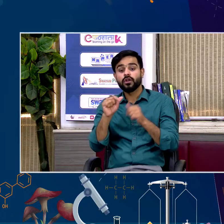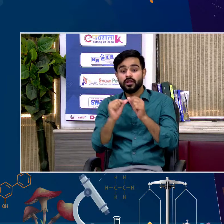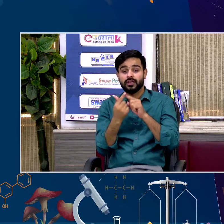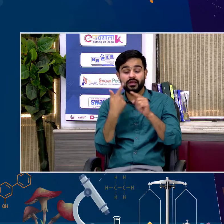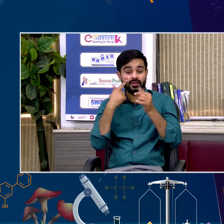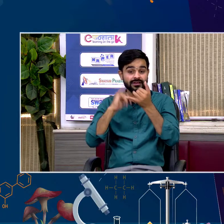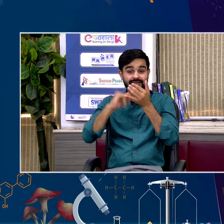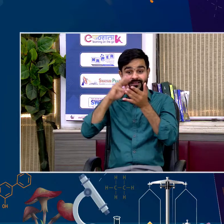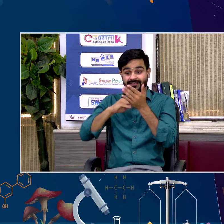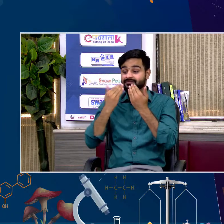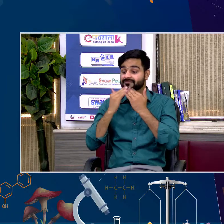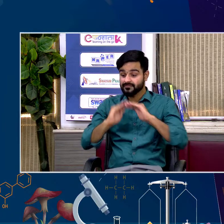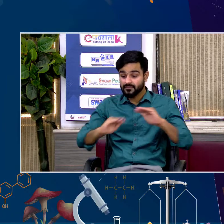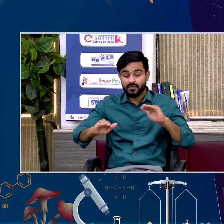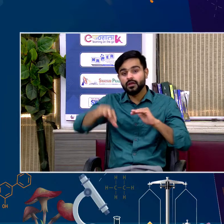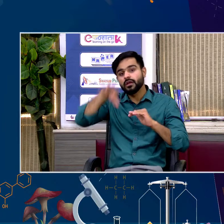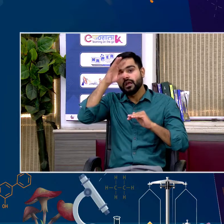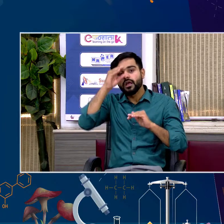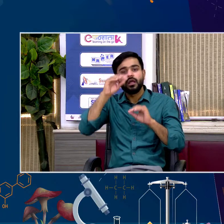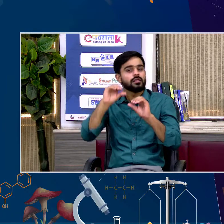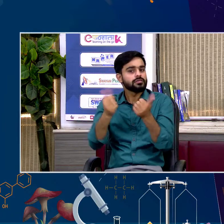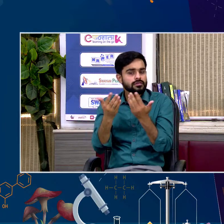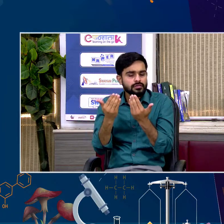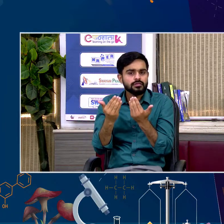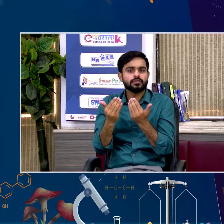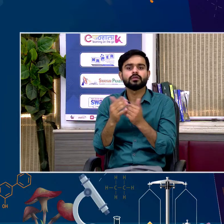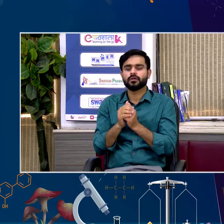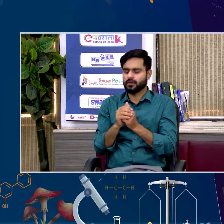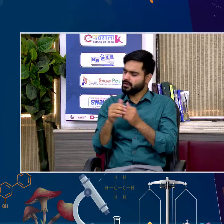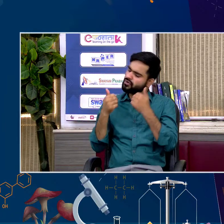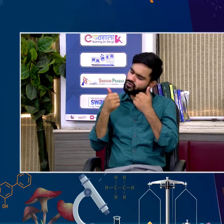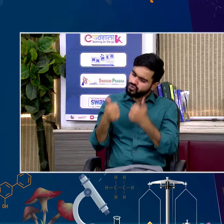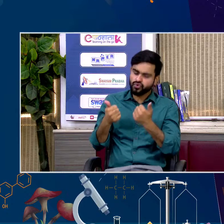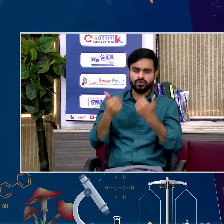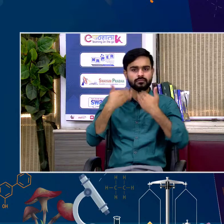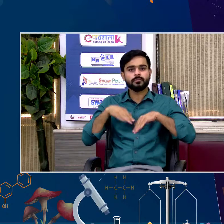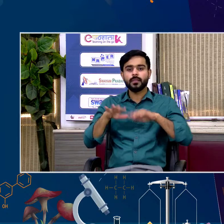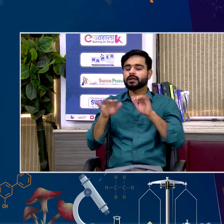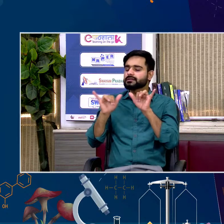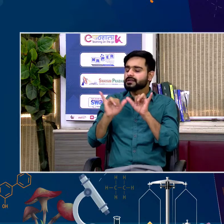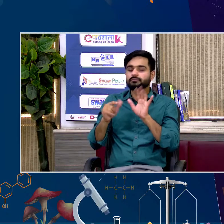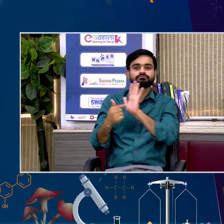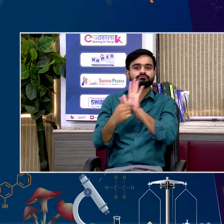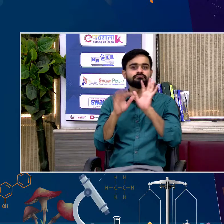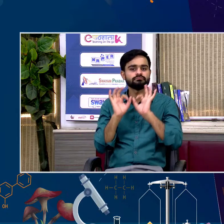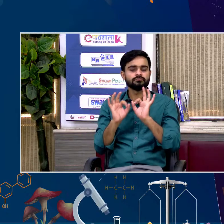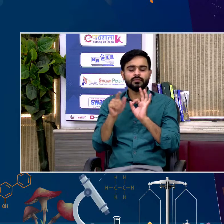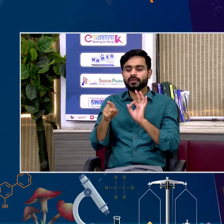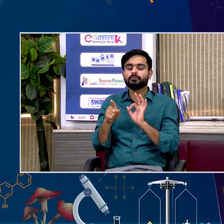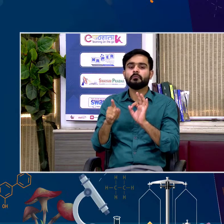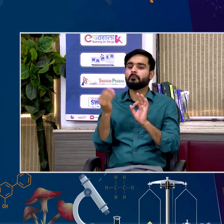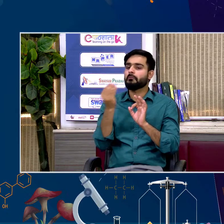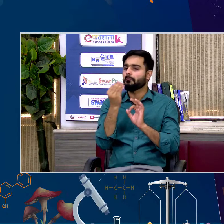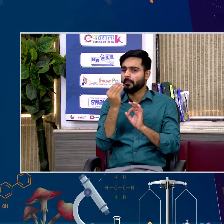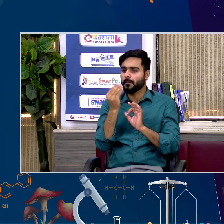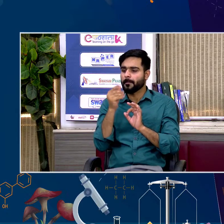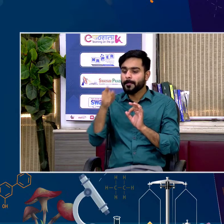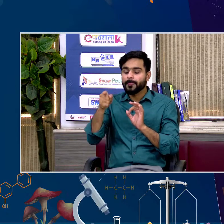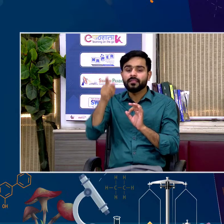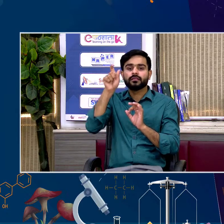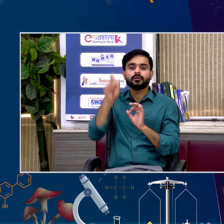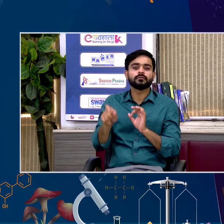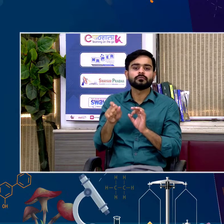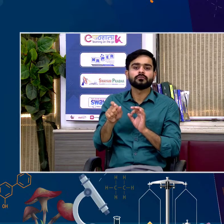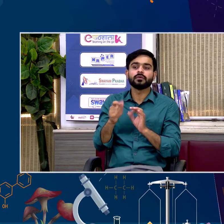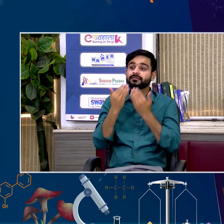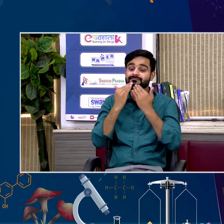children can learn. They can go very well in a mainstream classroom. And usually what is thought is